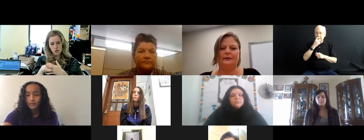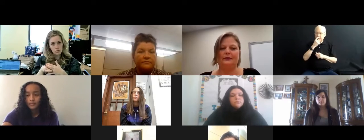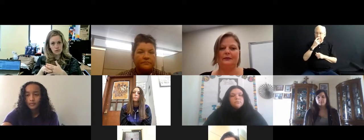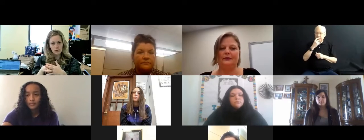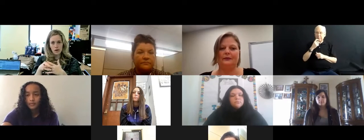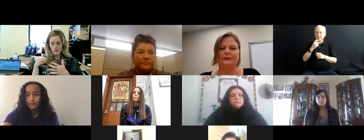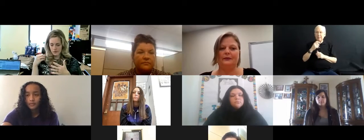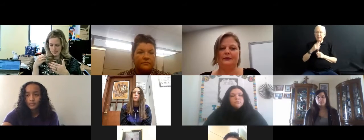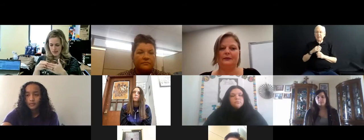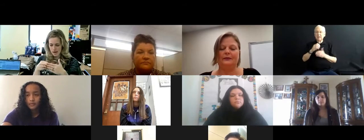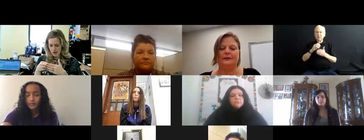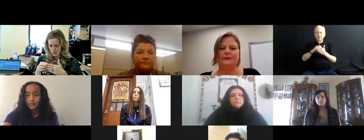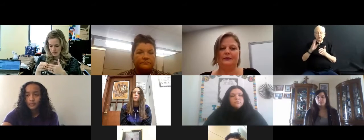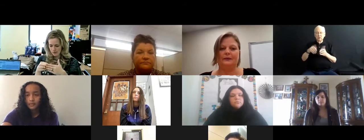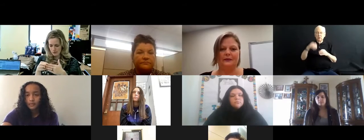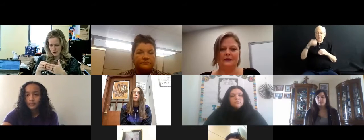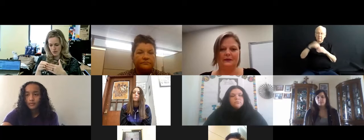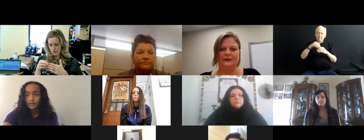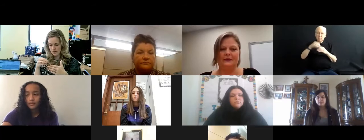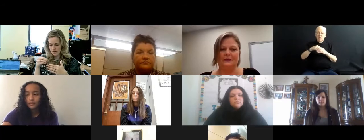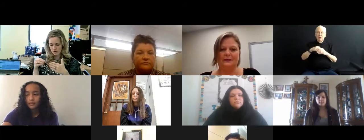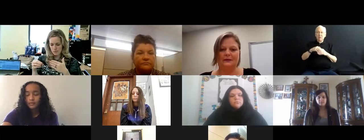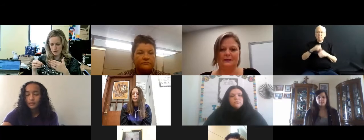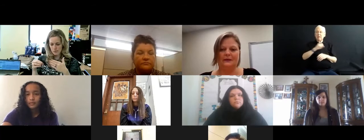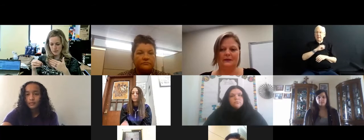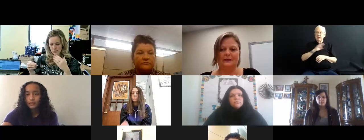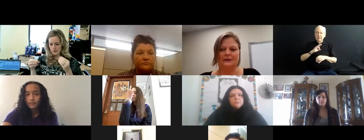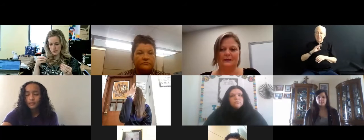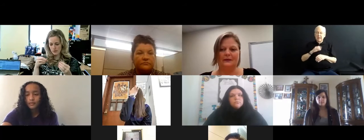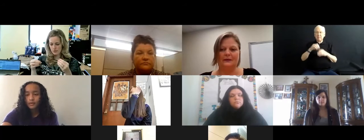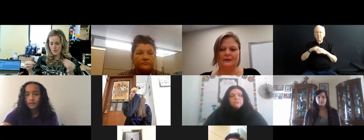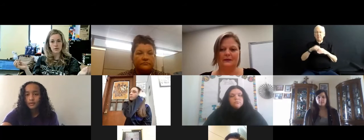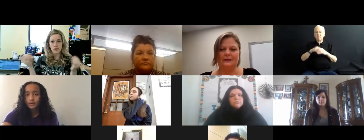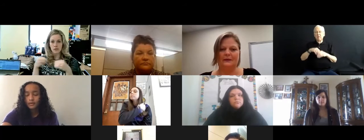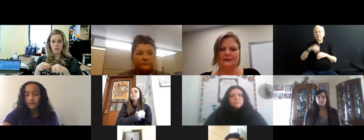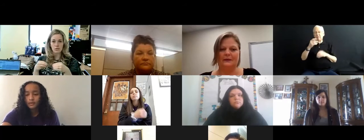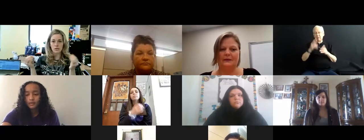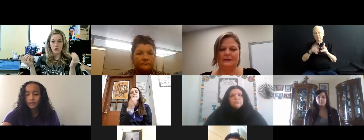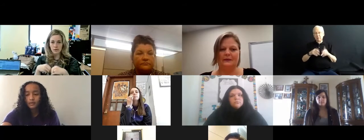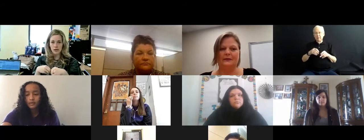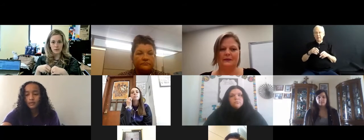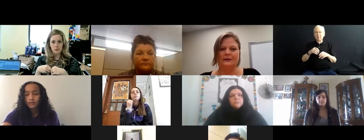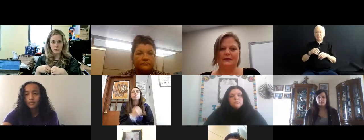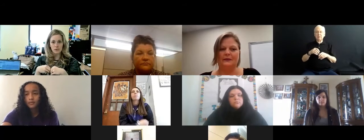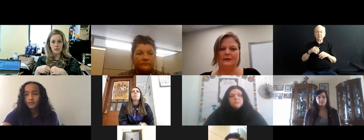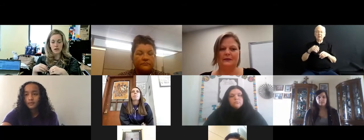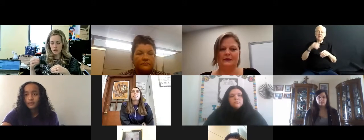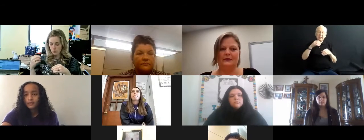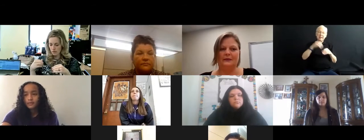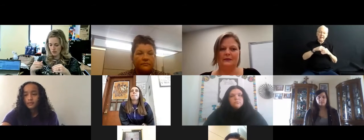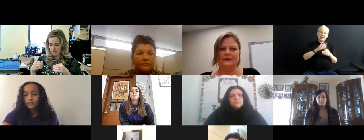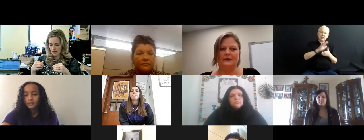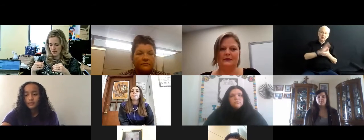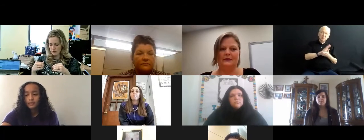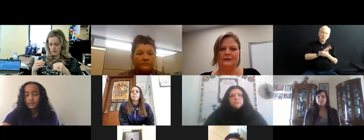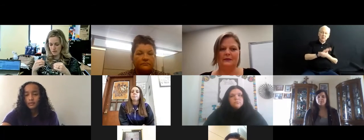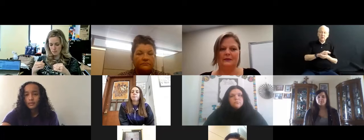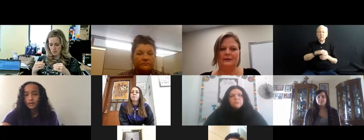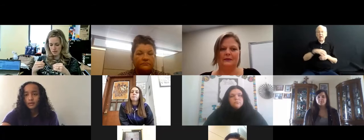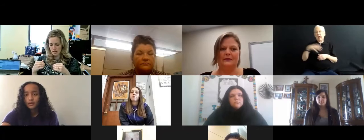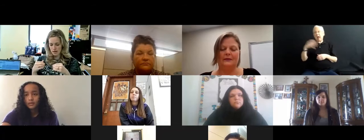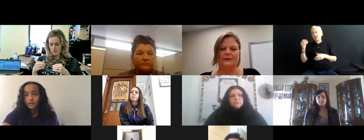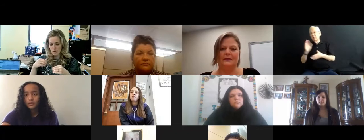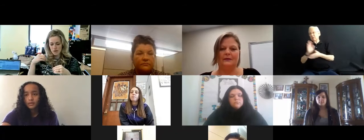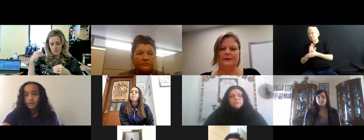The students were involved. The staff was involved. Other people, deaf and hearing from outside the school and other deaf schools, were coming down